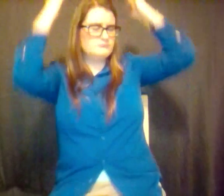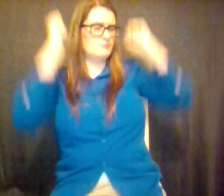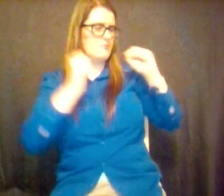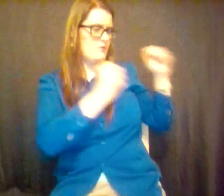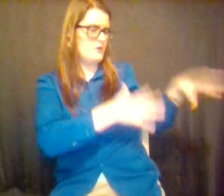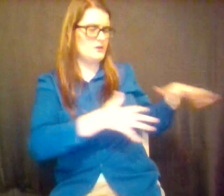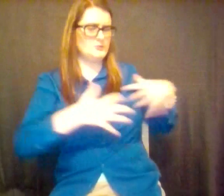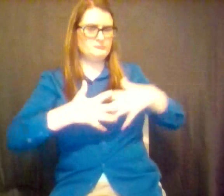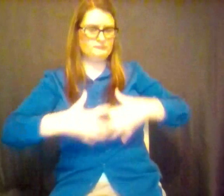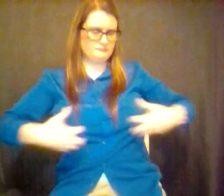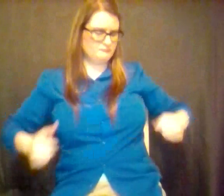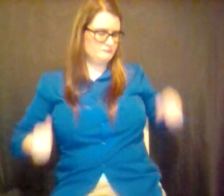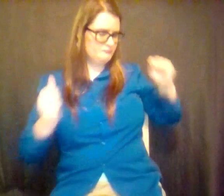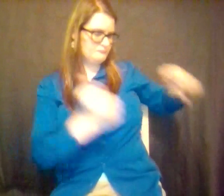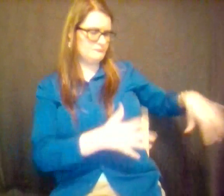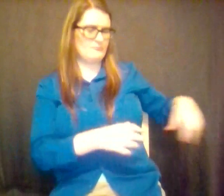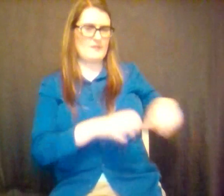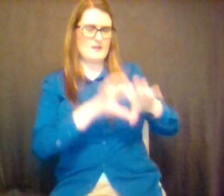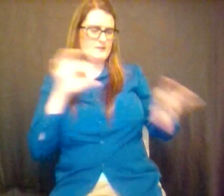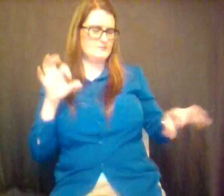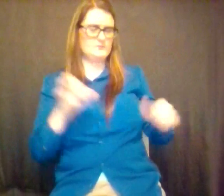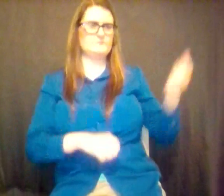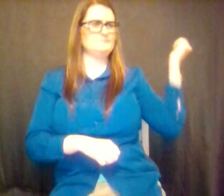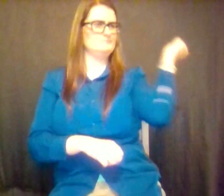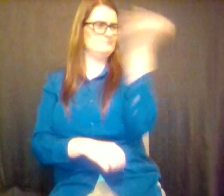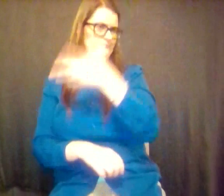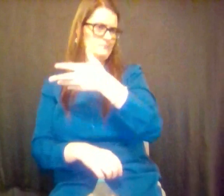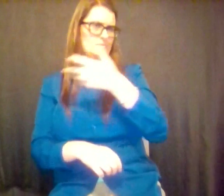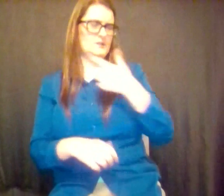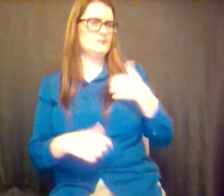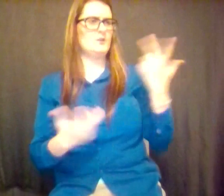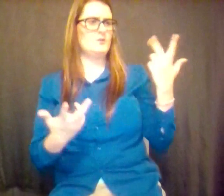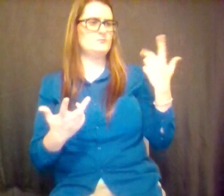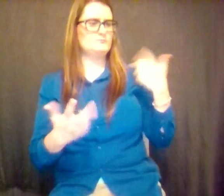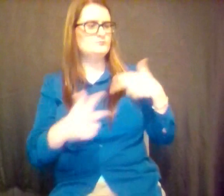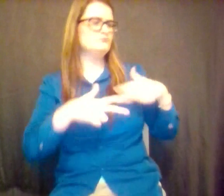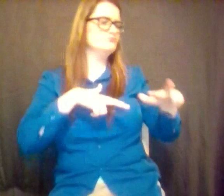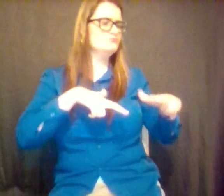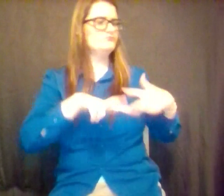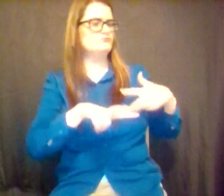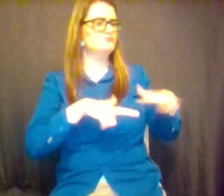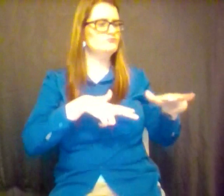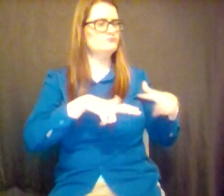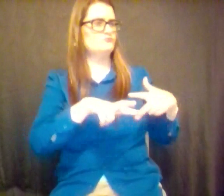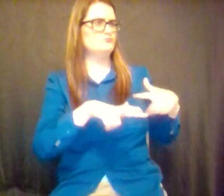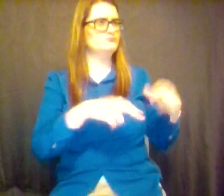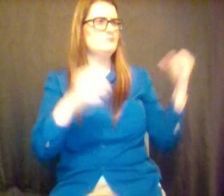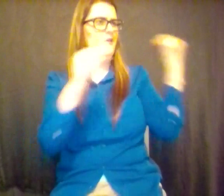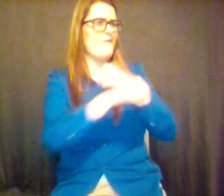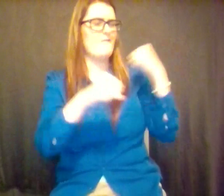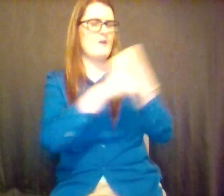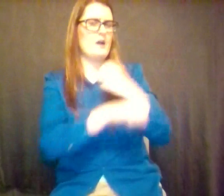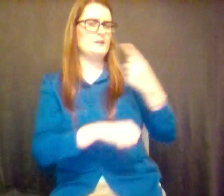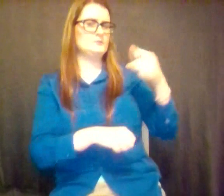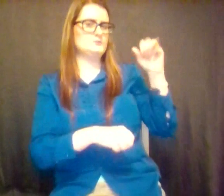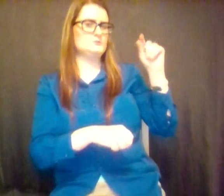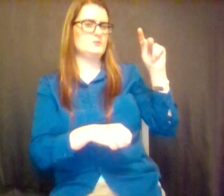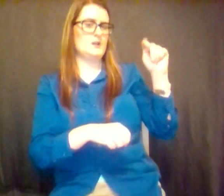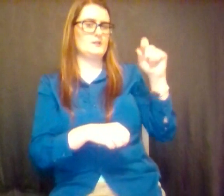On the way, he stopped at the stream, picked 5 smooth stones from the water, and put them into his shepherd's bag. When Goliath saw